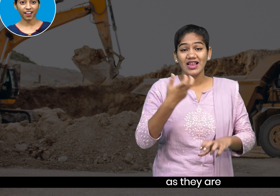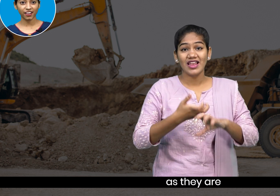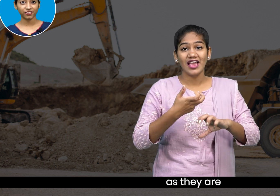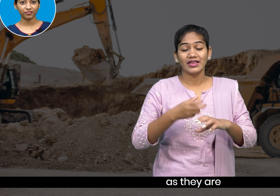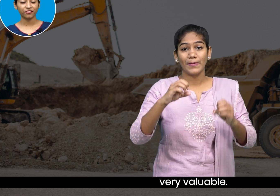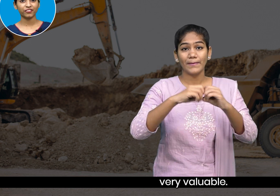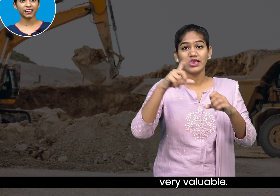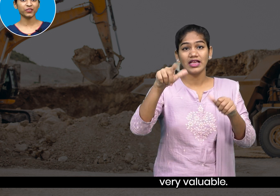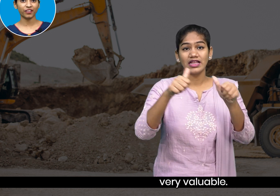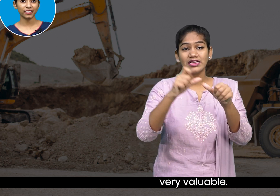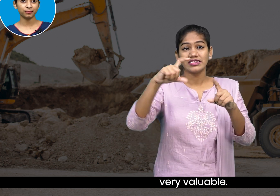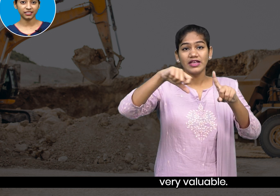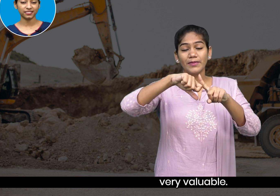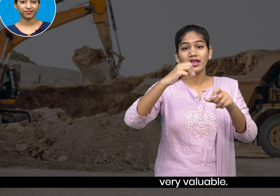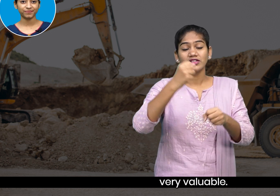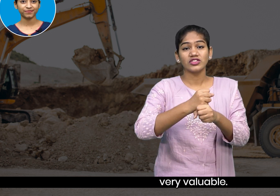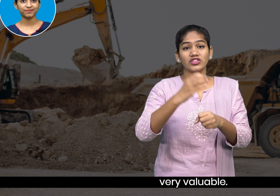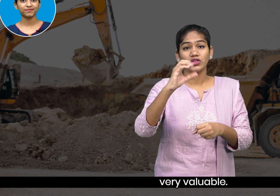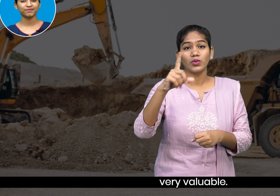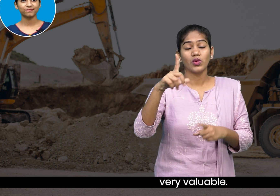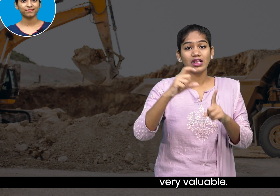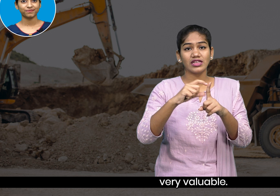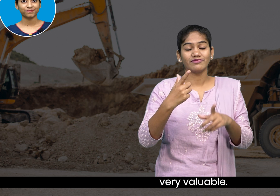as they are very valuable.